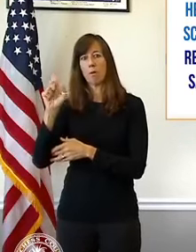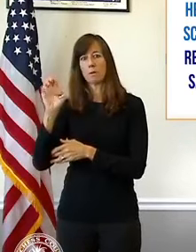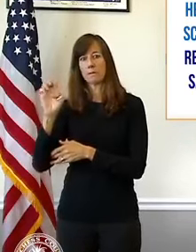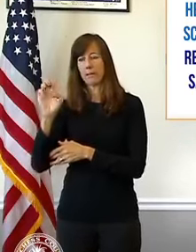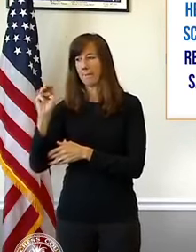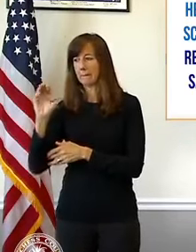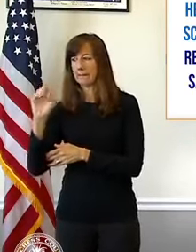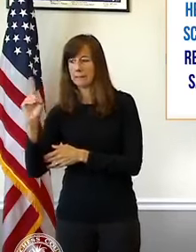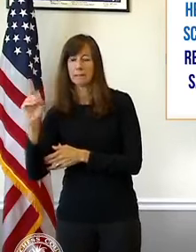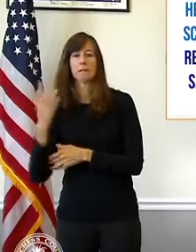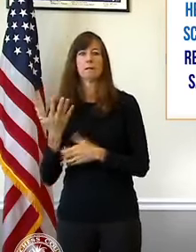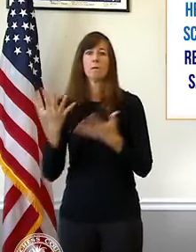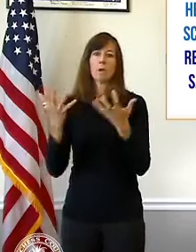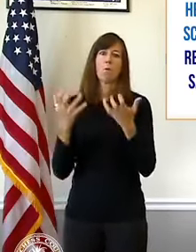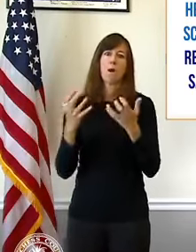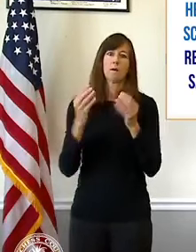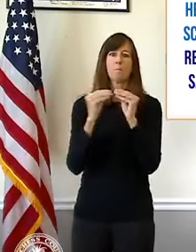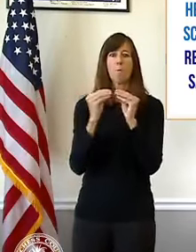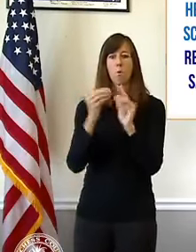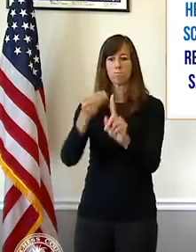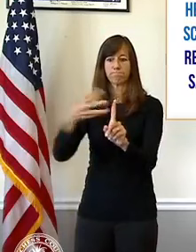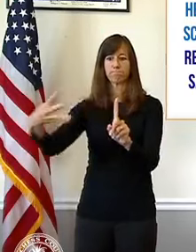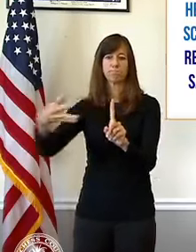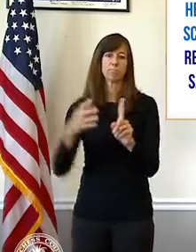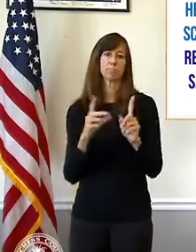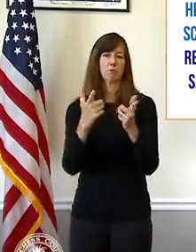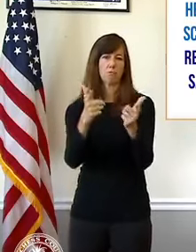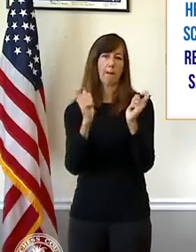rapid tests if those become necessary.